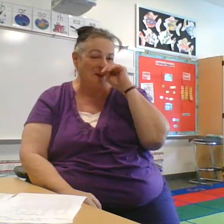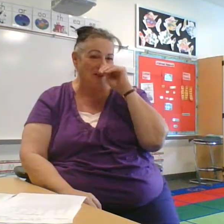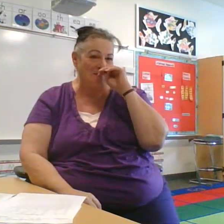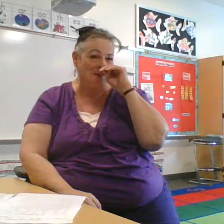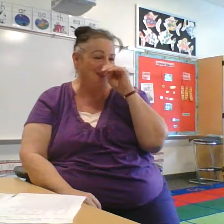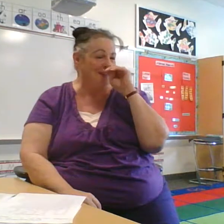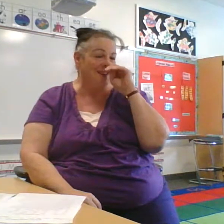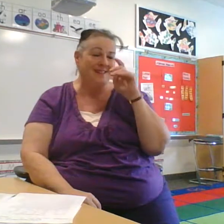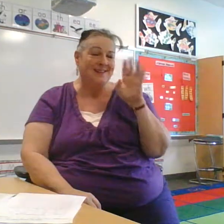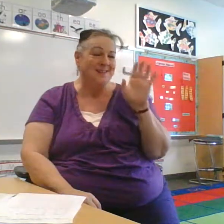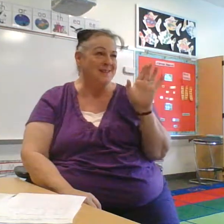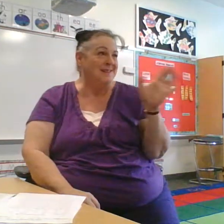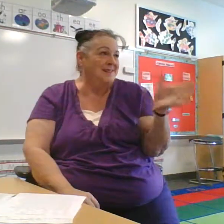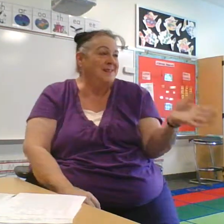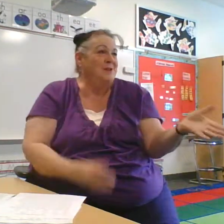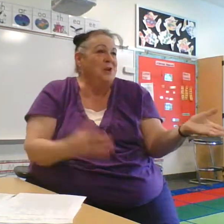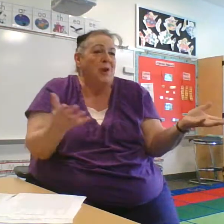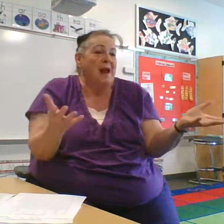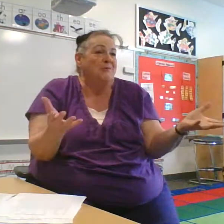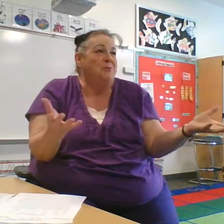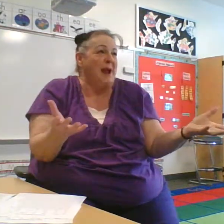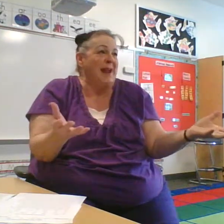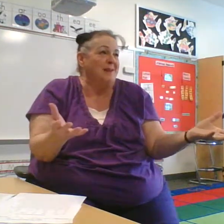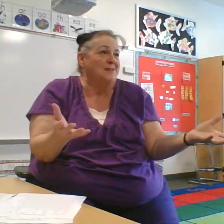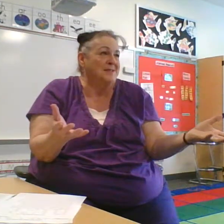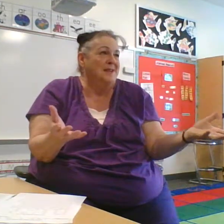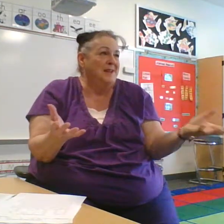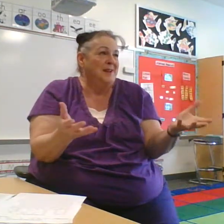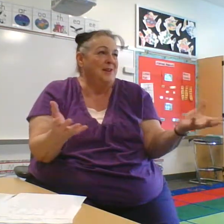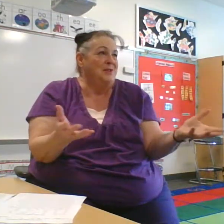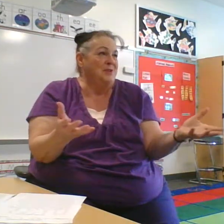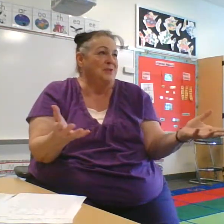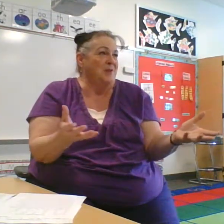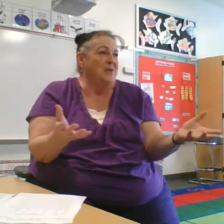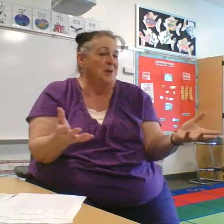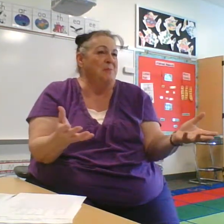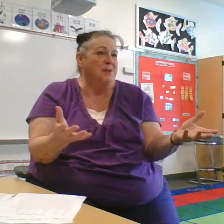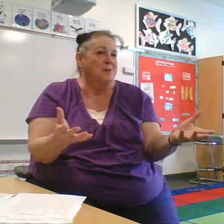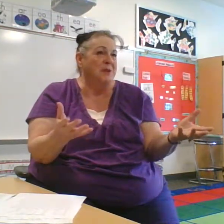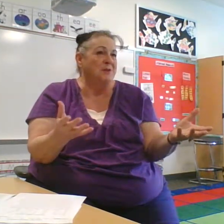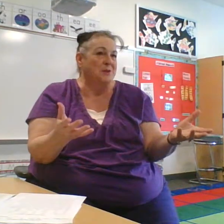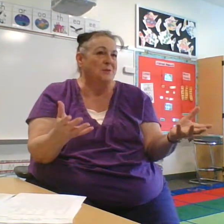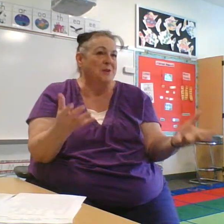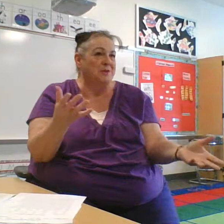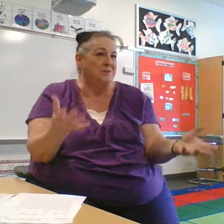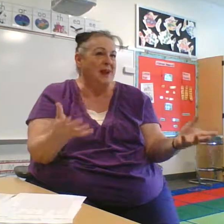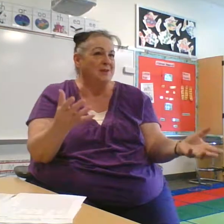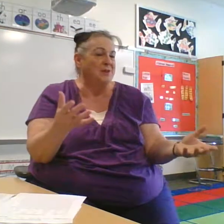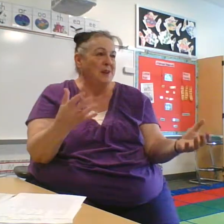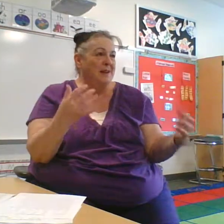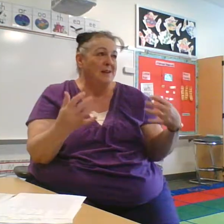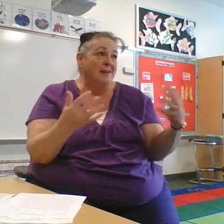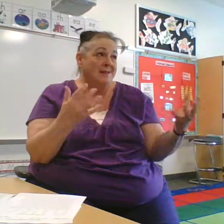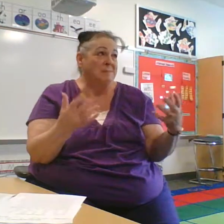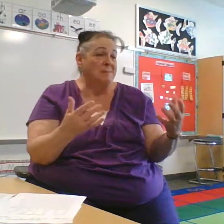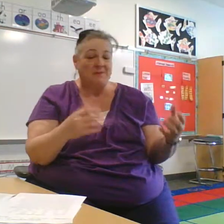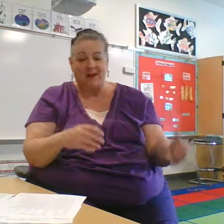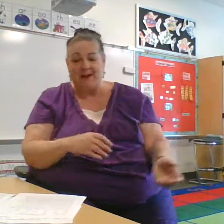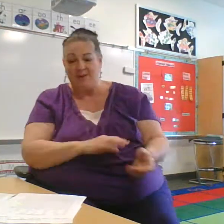Yeah, you only have two hands, you know, so there's only so much you can do with two hands, so some of them are very close to